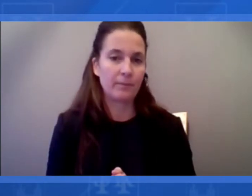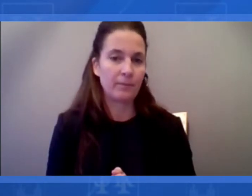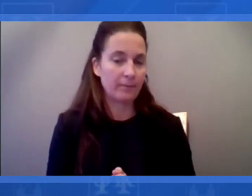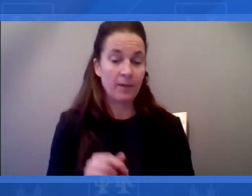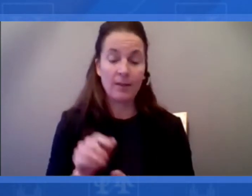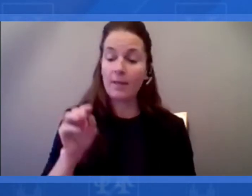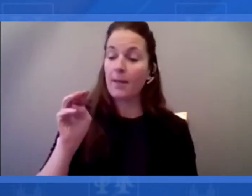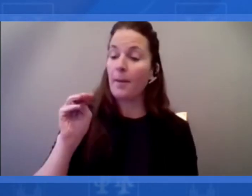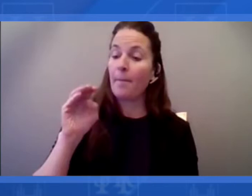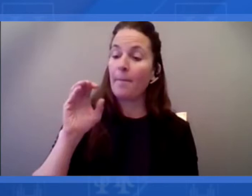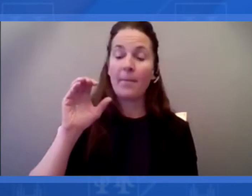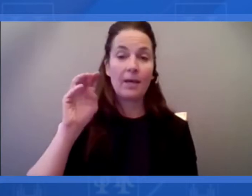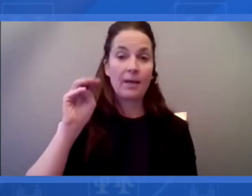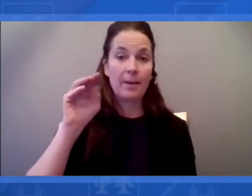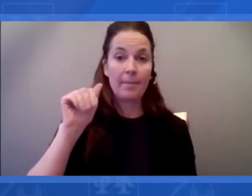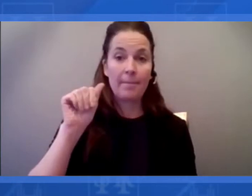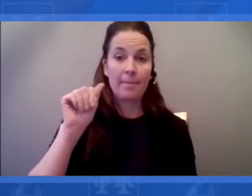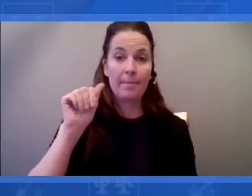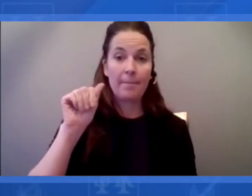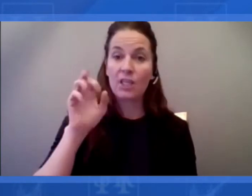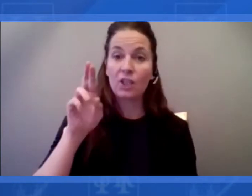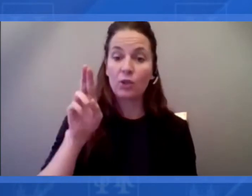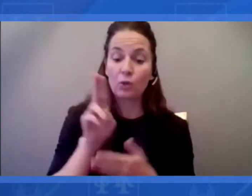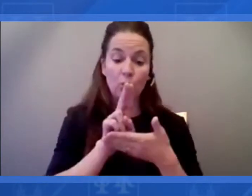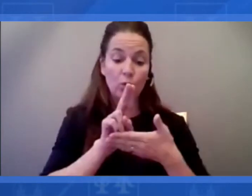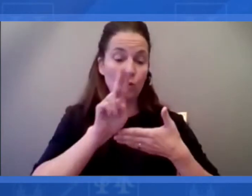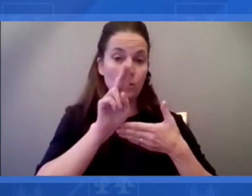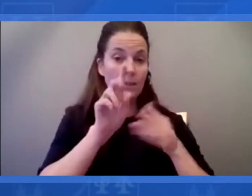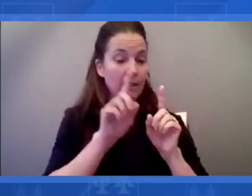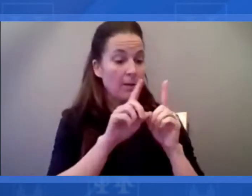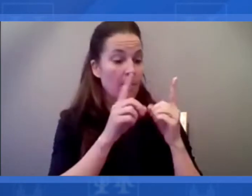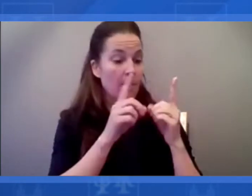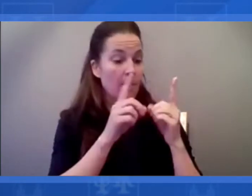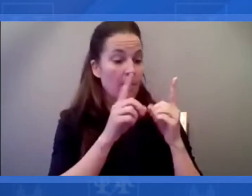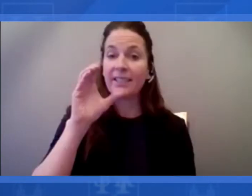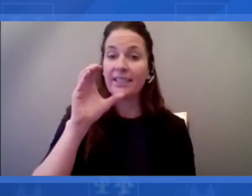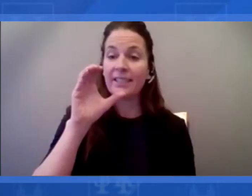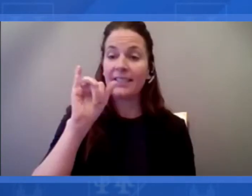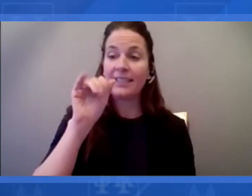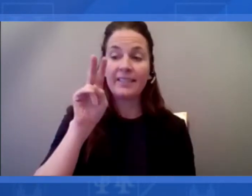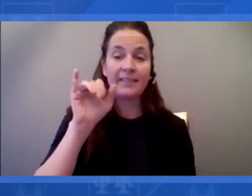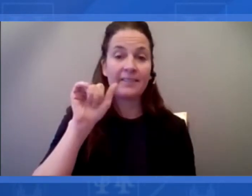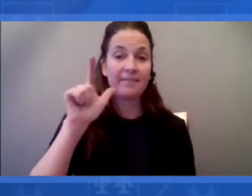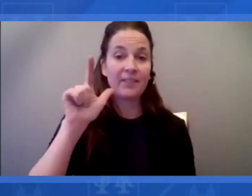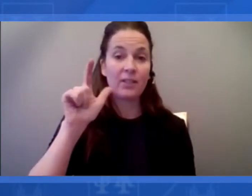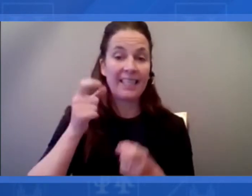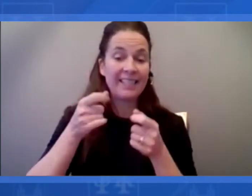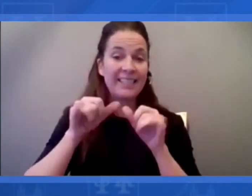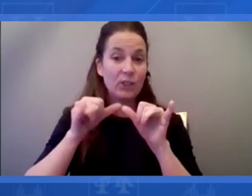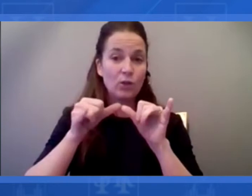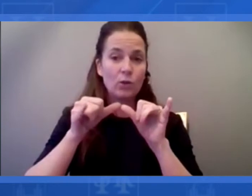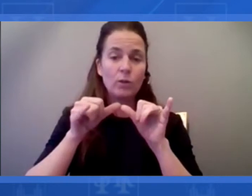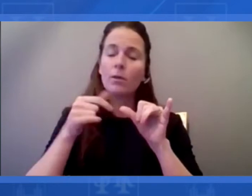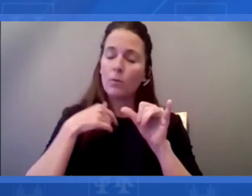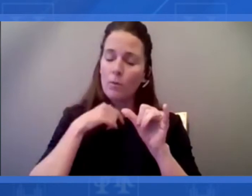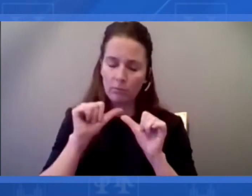McMaster University's Department of Civil Engineering to plan for the reconfiguration of our transit network